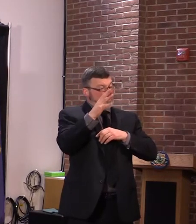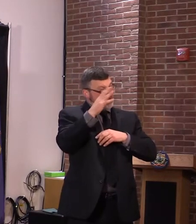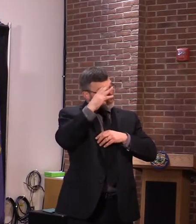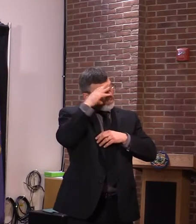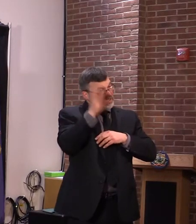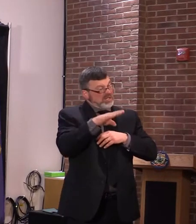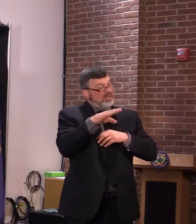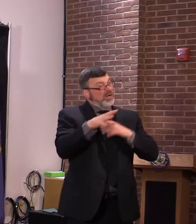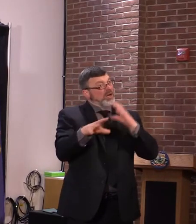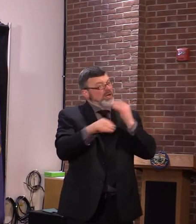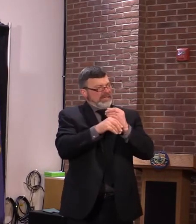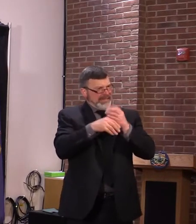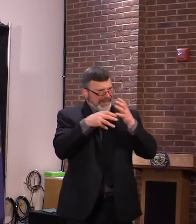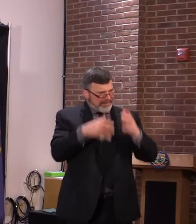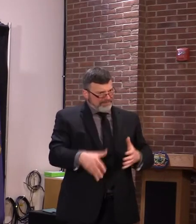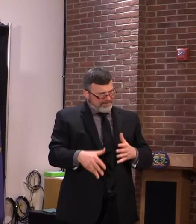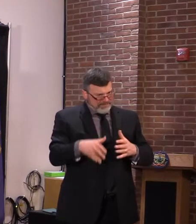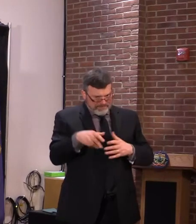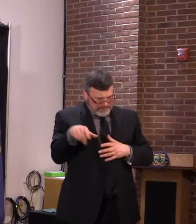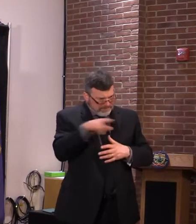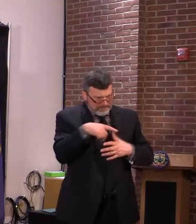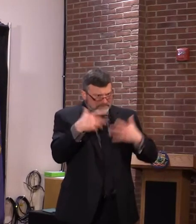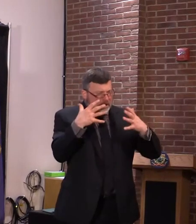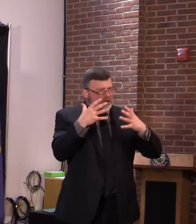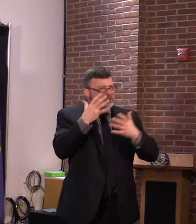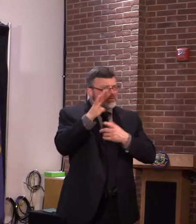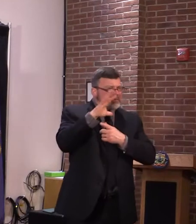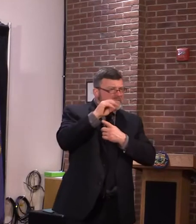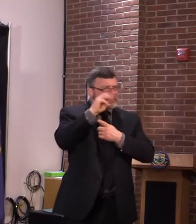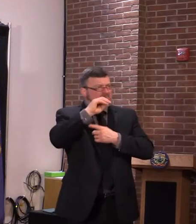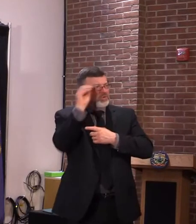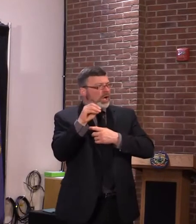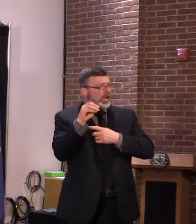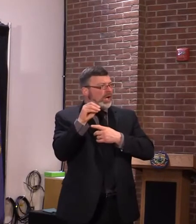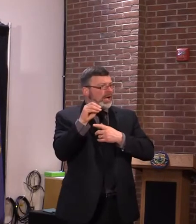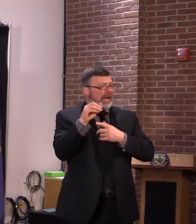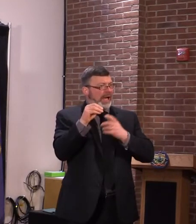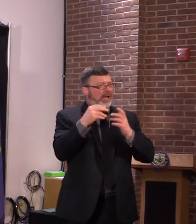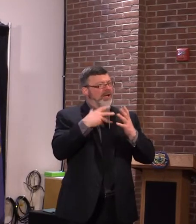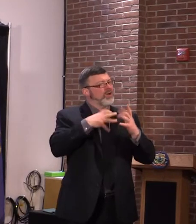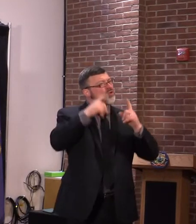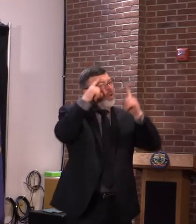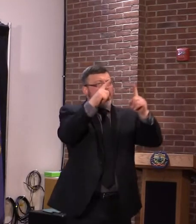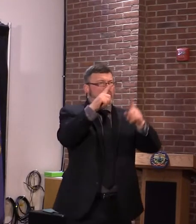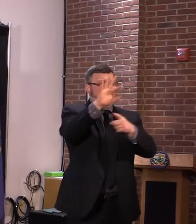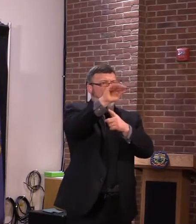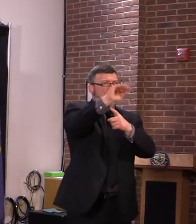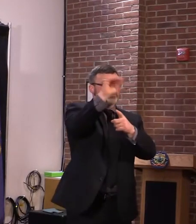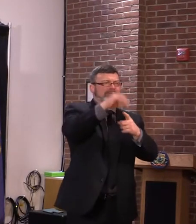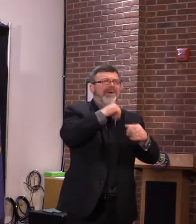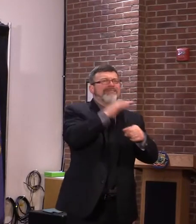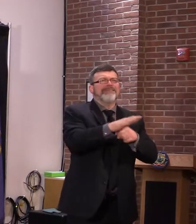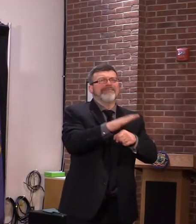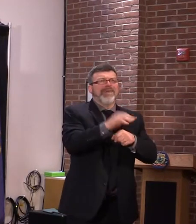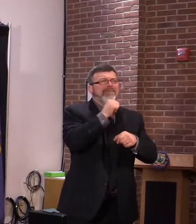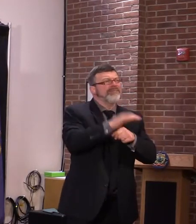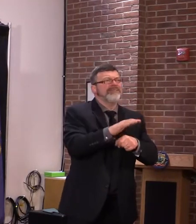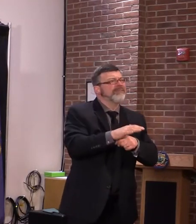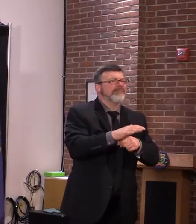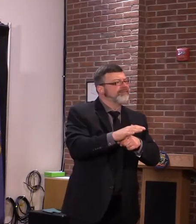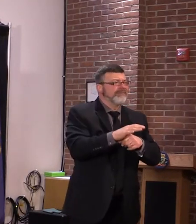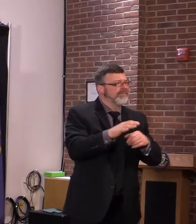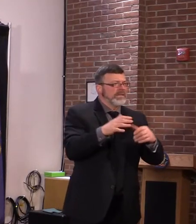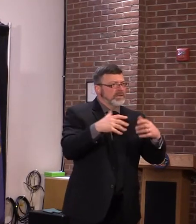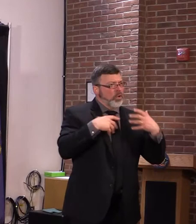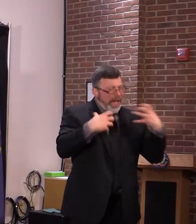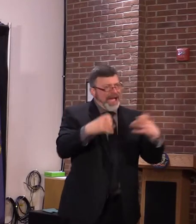population is still not nearly good enough. I'd love to see that percentage much closer to 90. So if